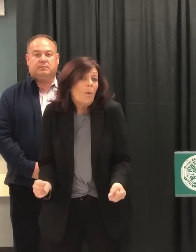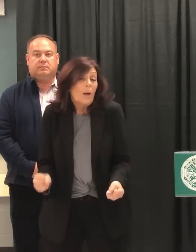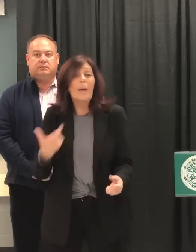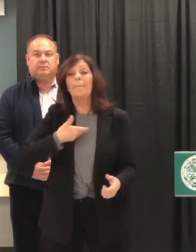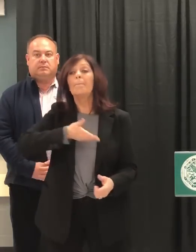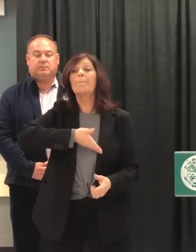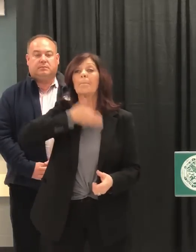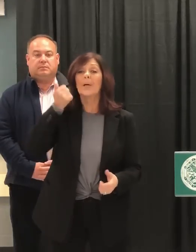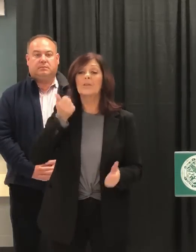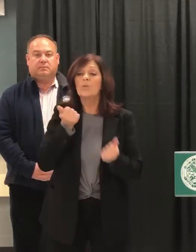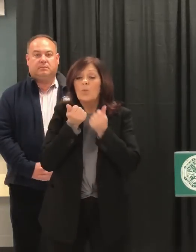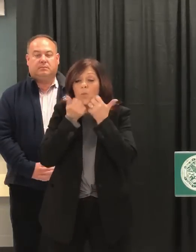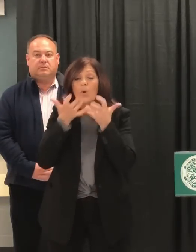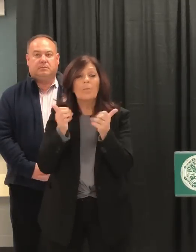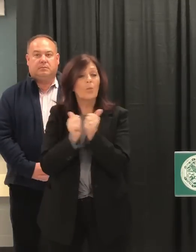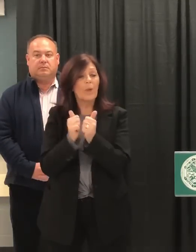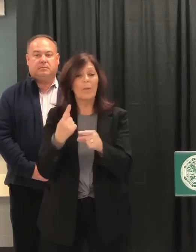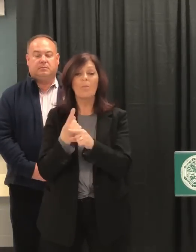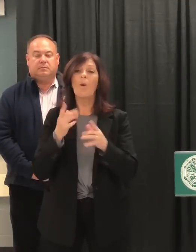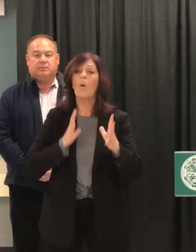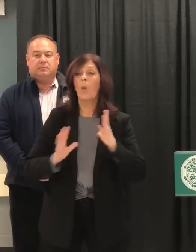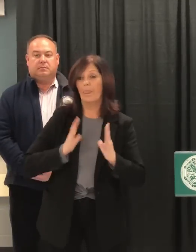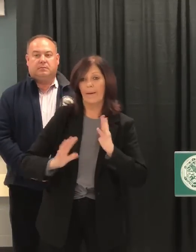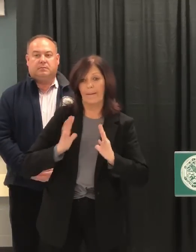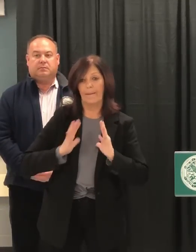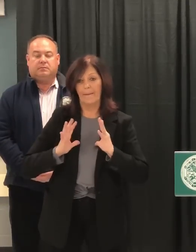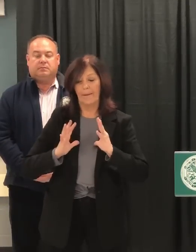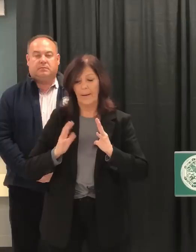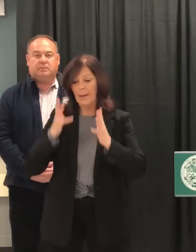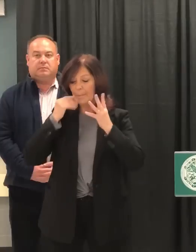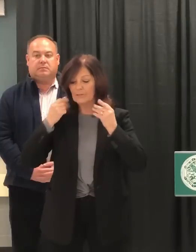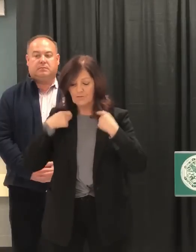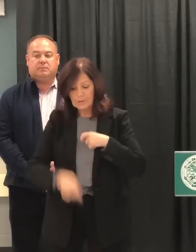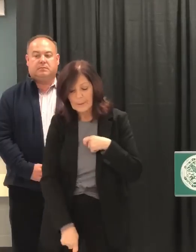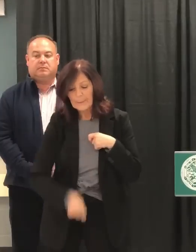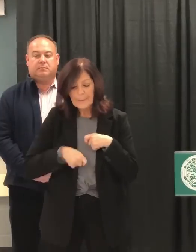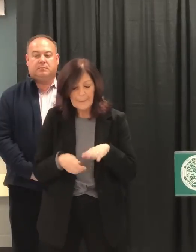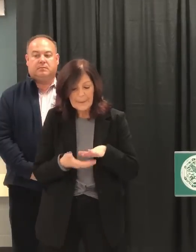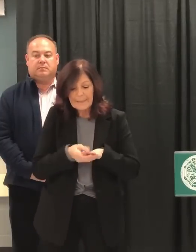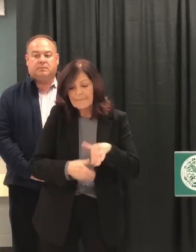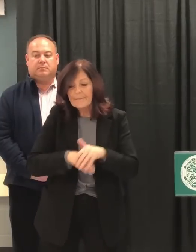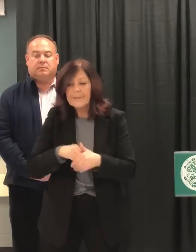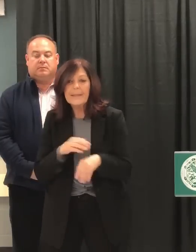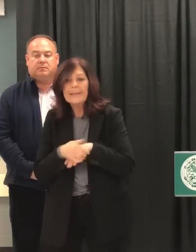best to warm them with appropriate clothing. So pajamas that have feet.